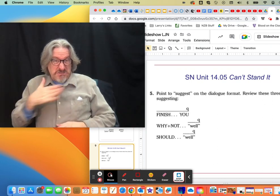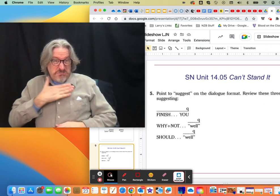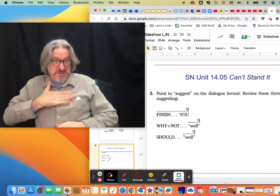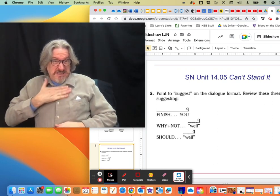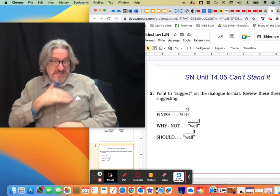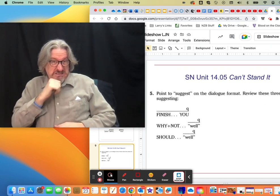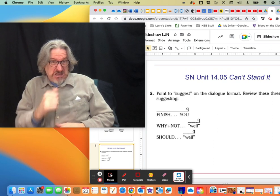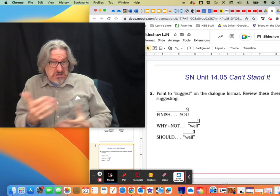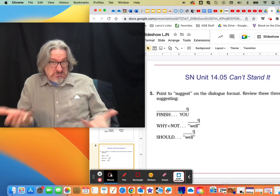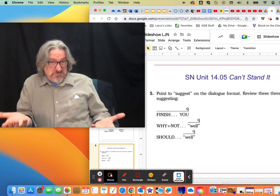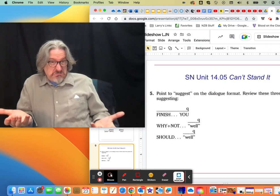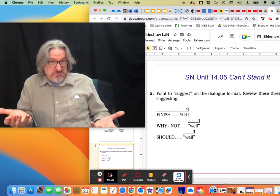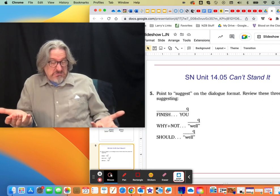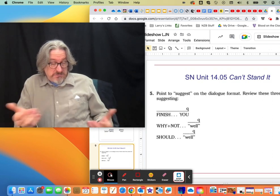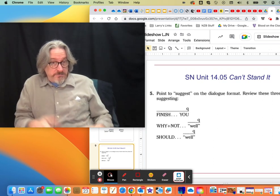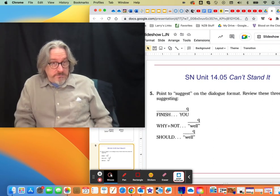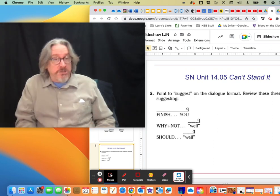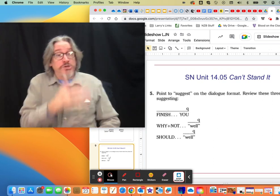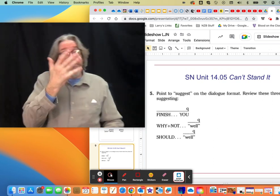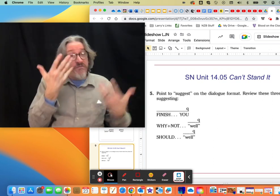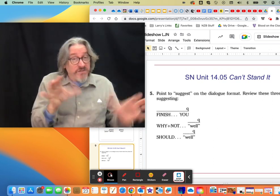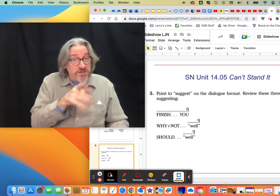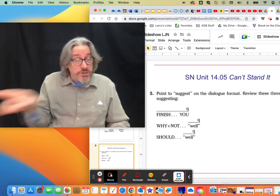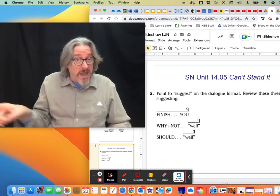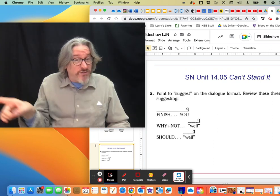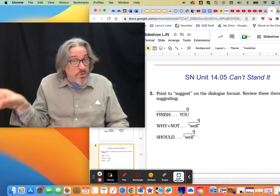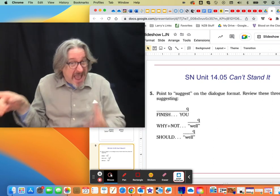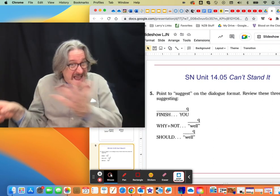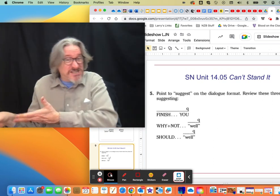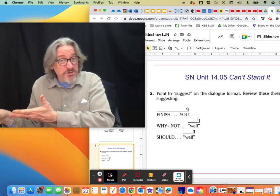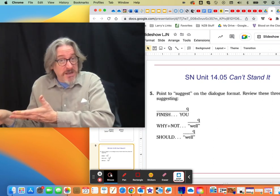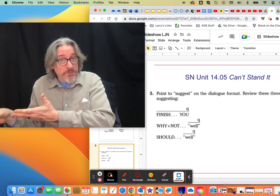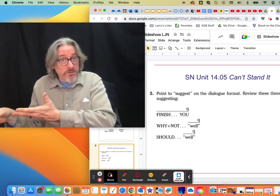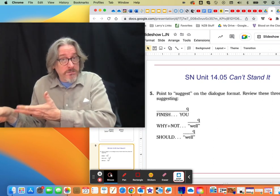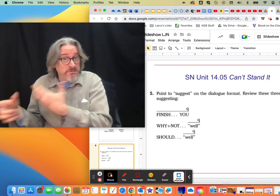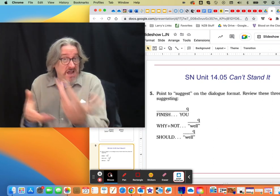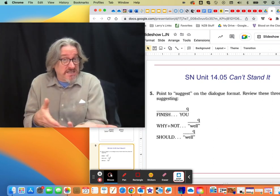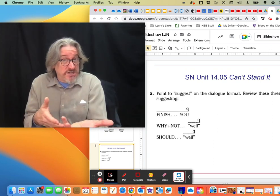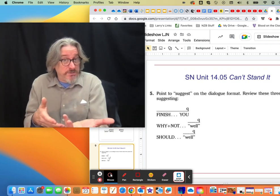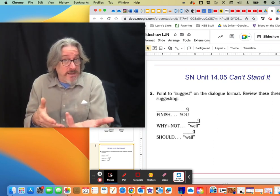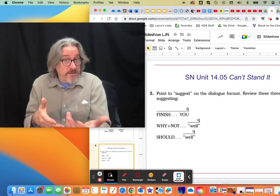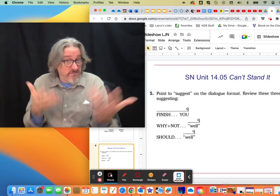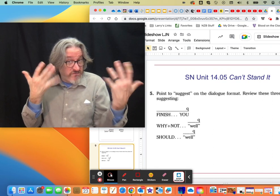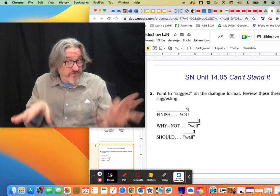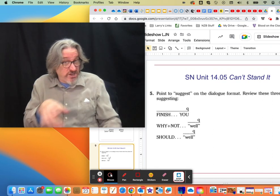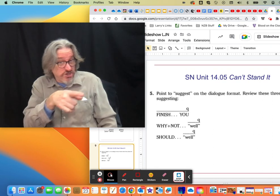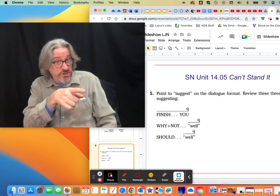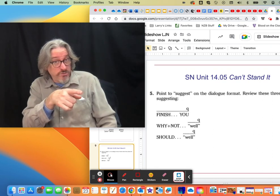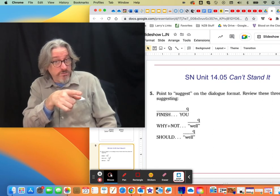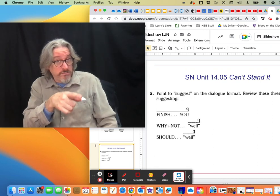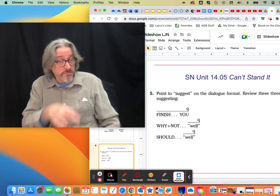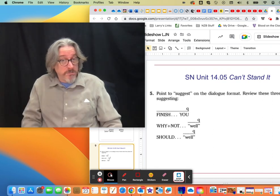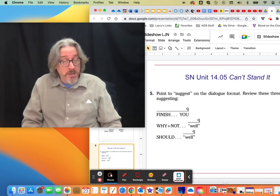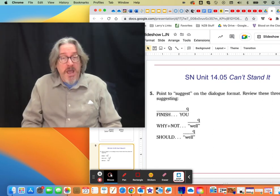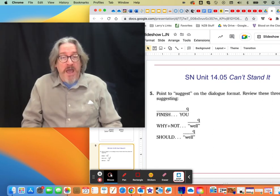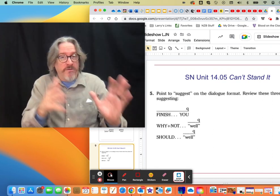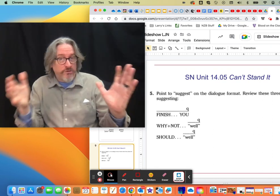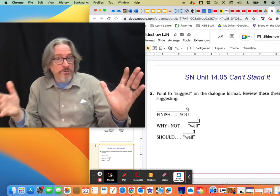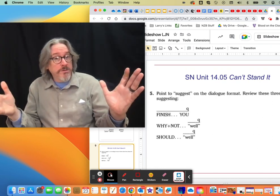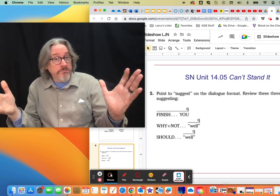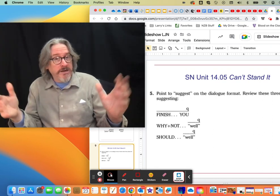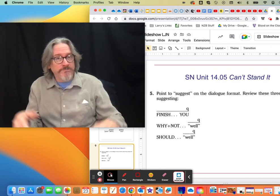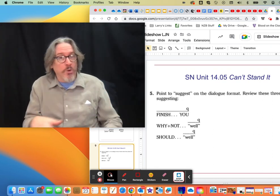So finish you. Have you asked your neighbor not to do that. Finish you. And